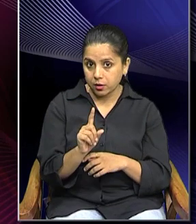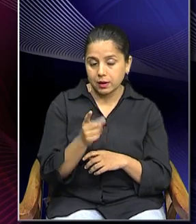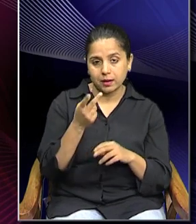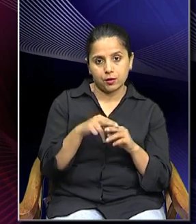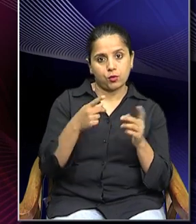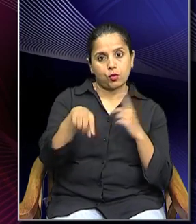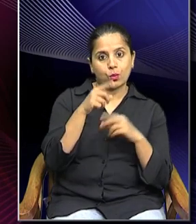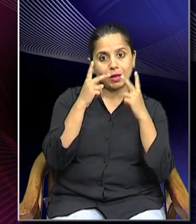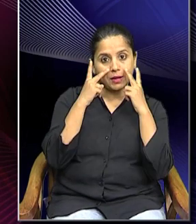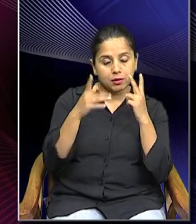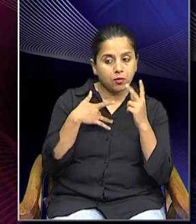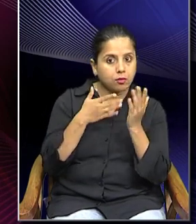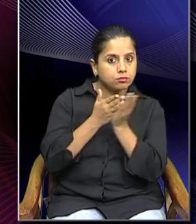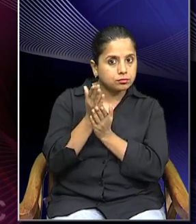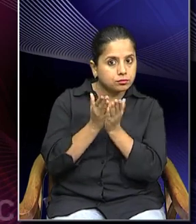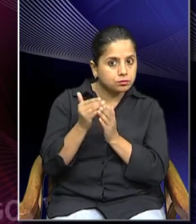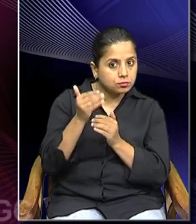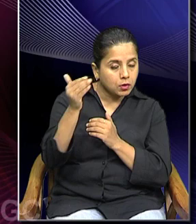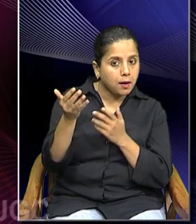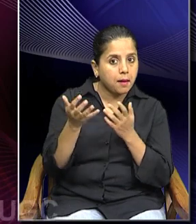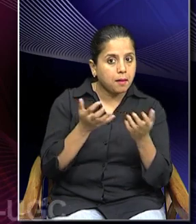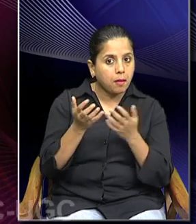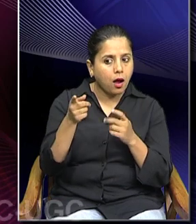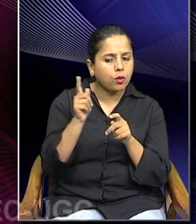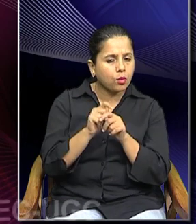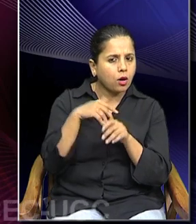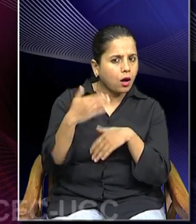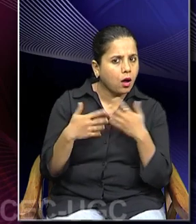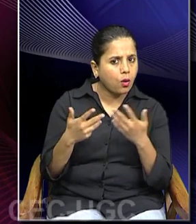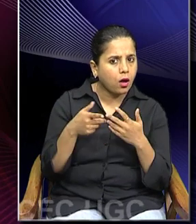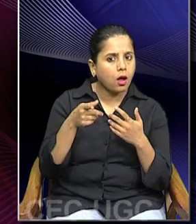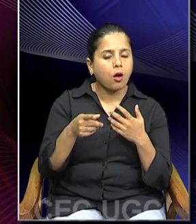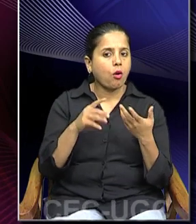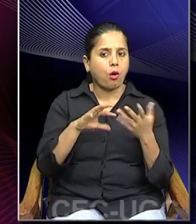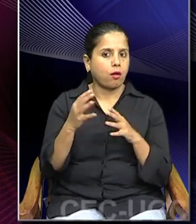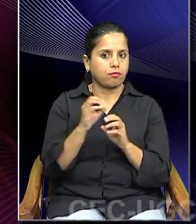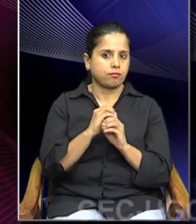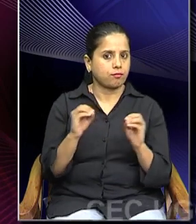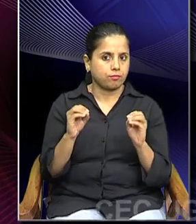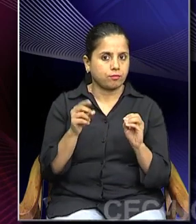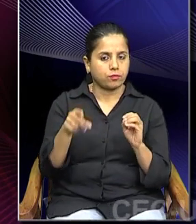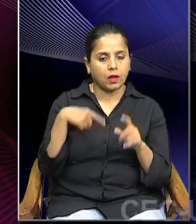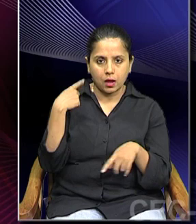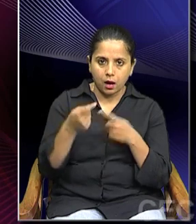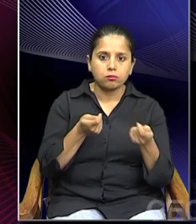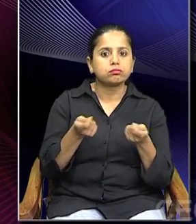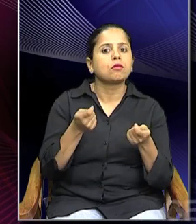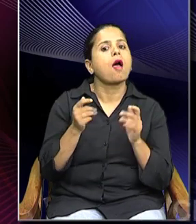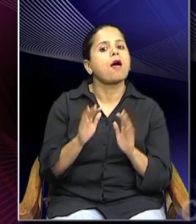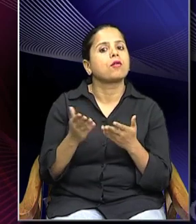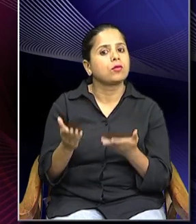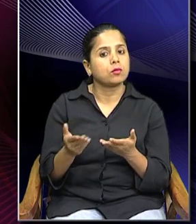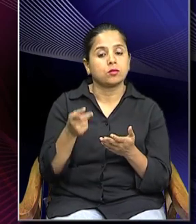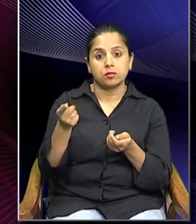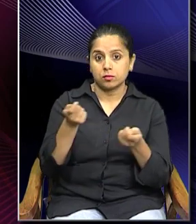look into the ways in which market functions, they are not autonomous, they are regulated, and they